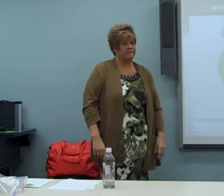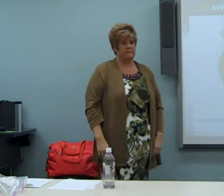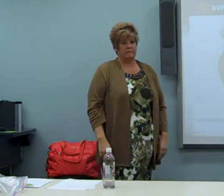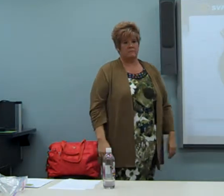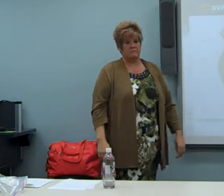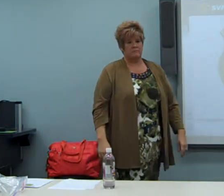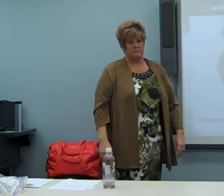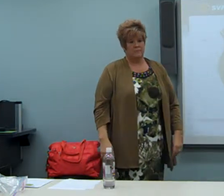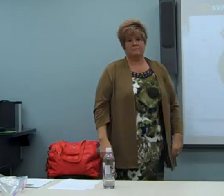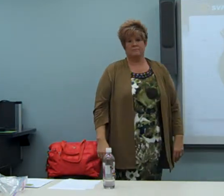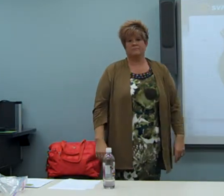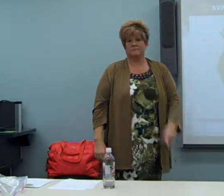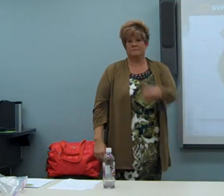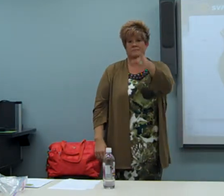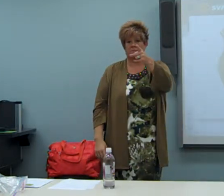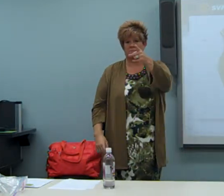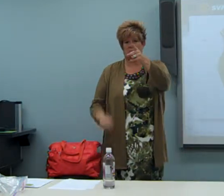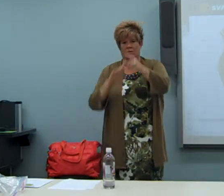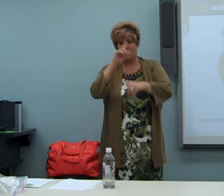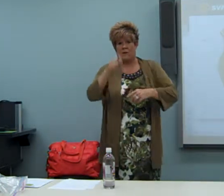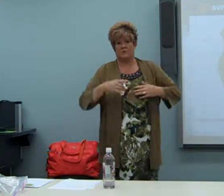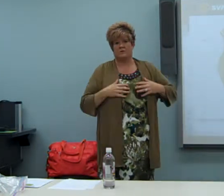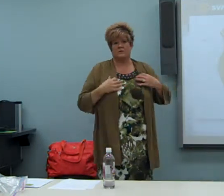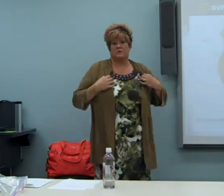then the Canadian region.